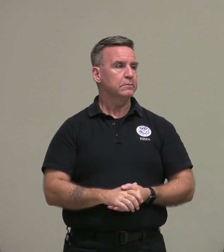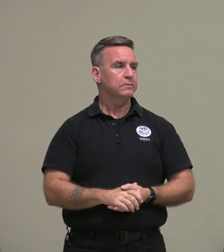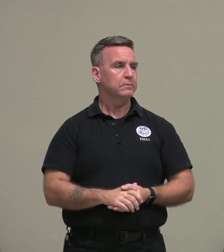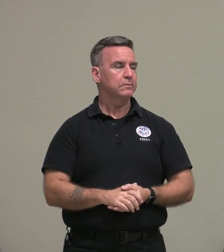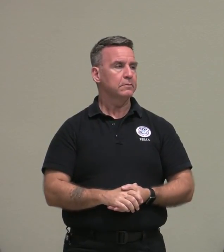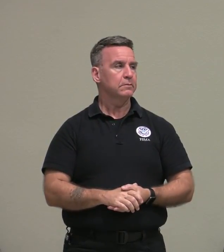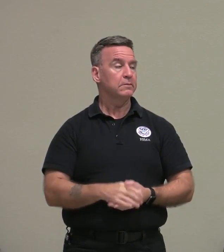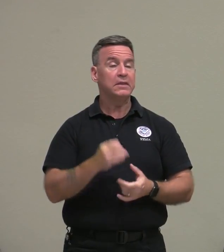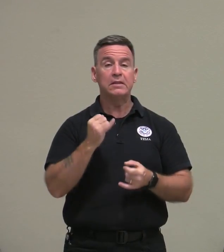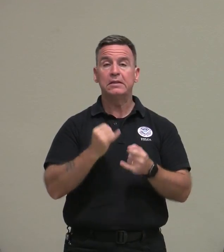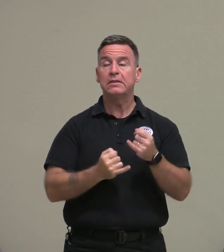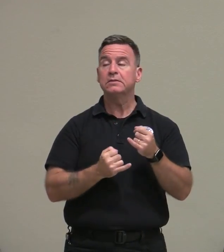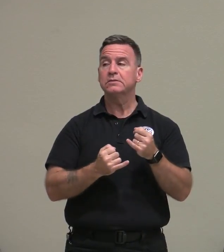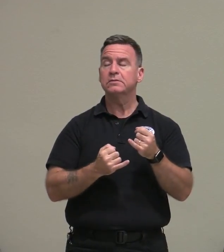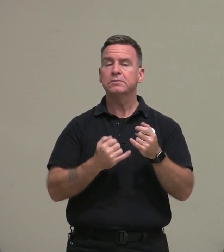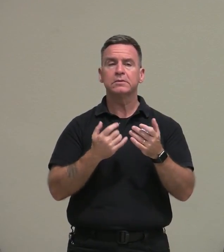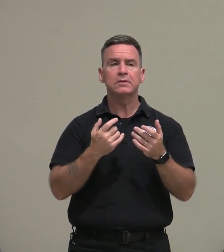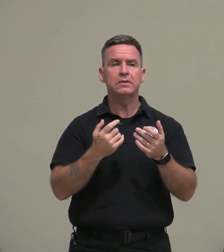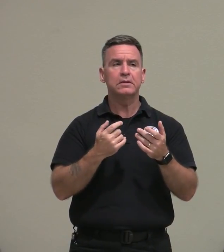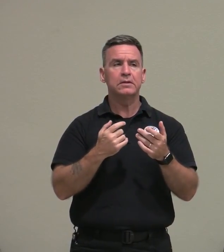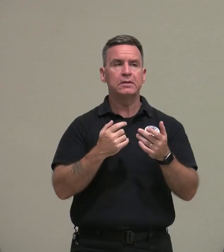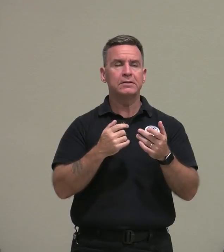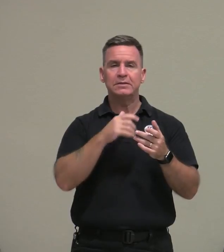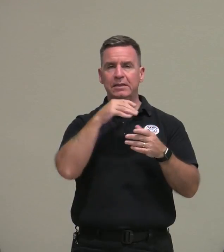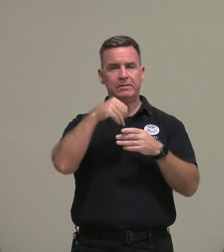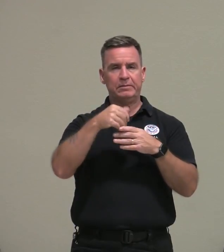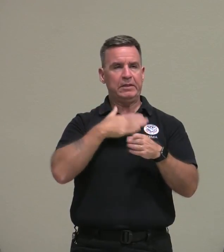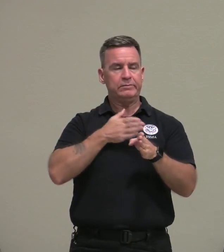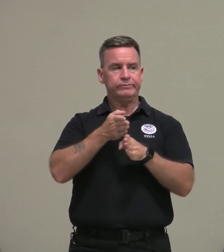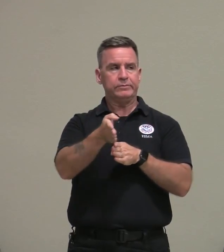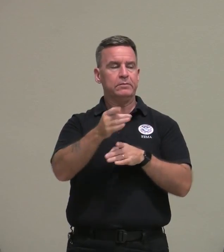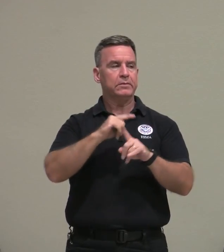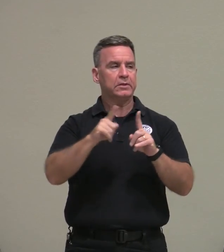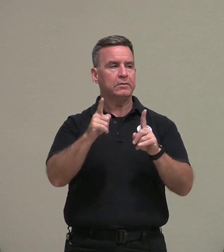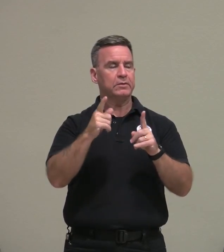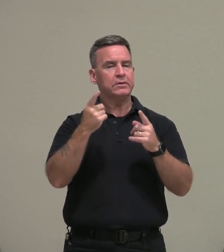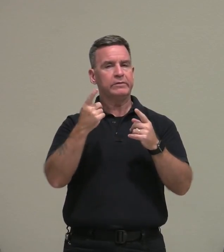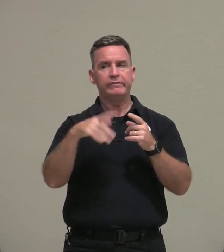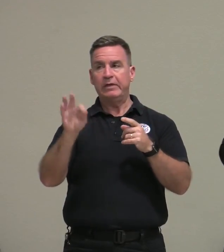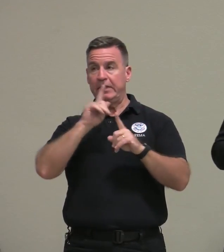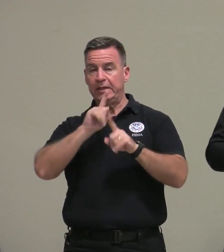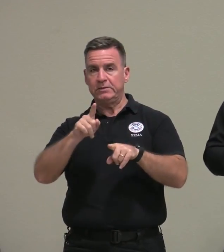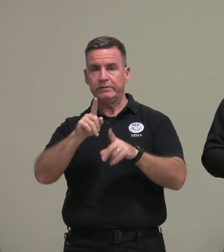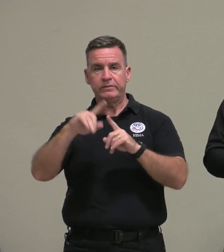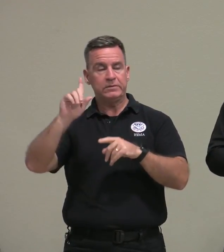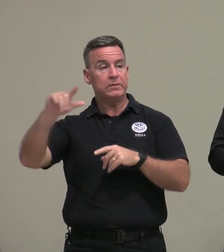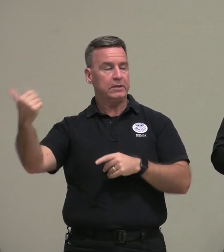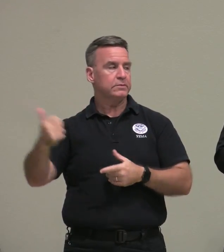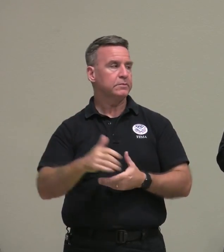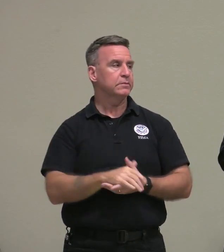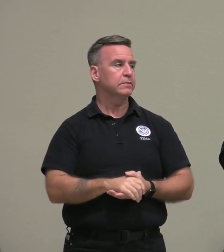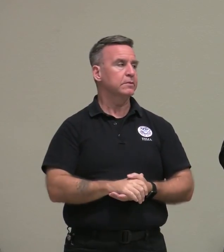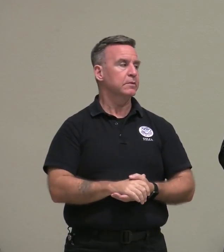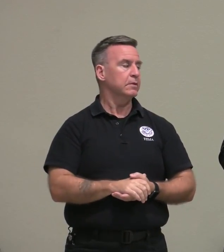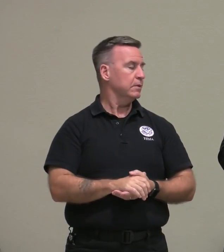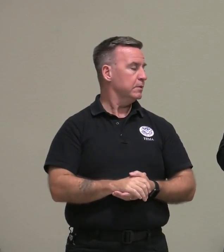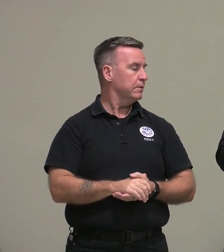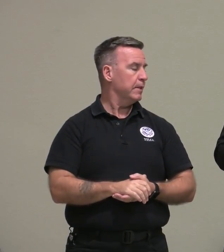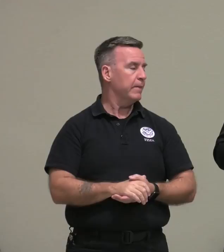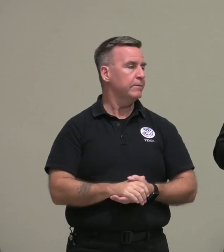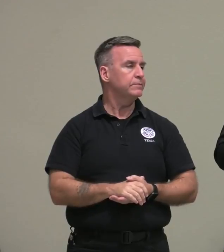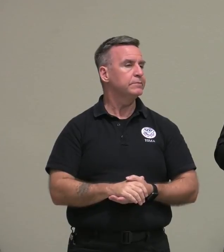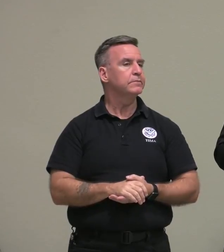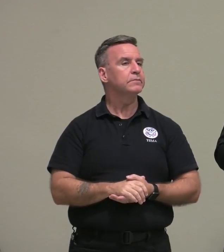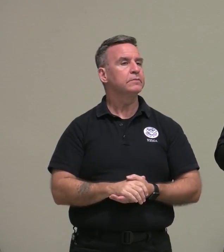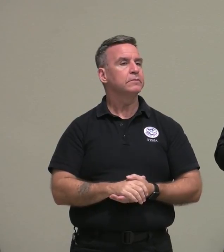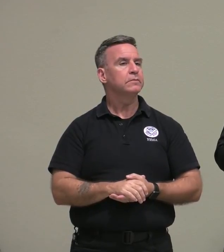The last question was actually outside of my wheelhouse, but we did track down the answer from somebody else, and I'll share that with you.